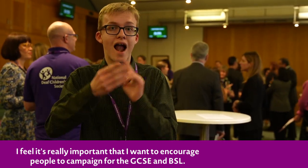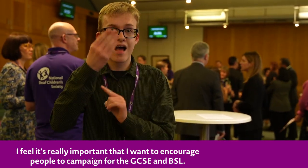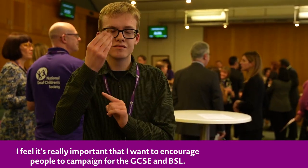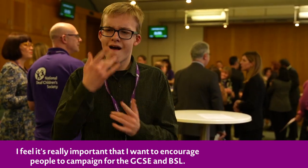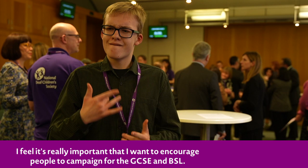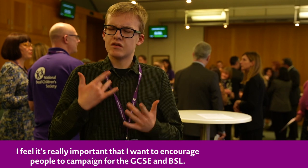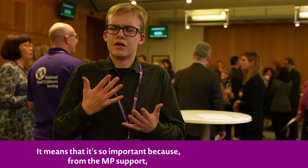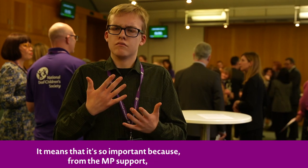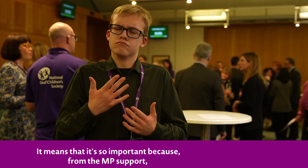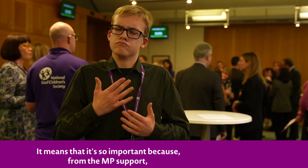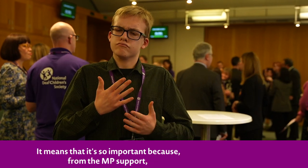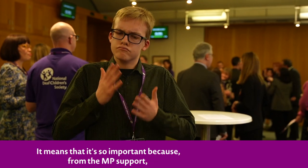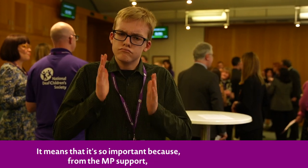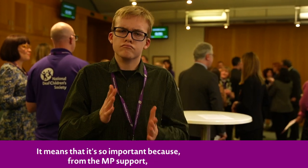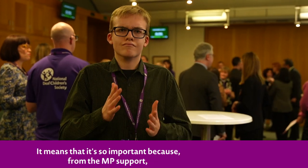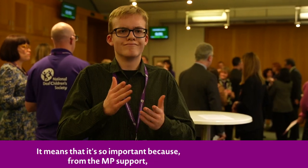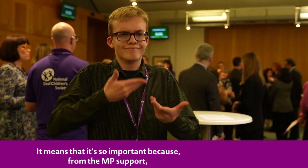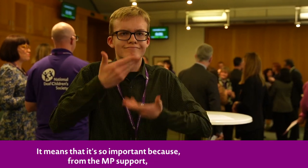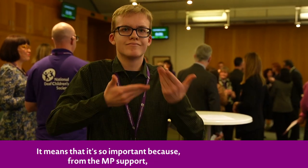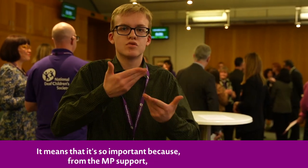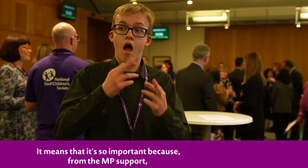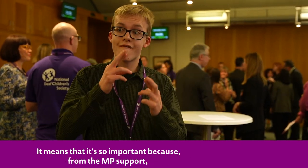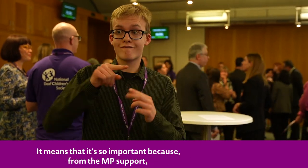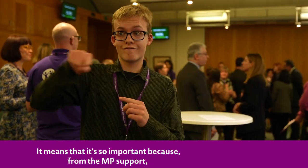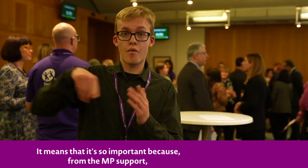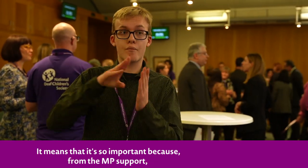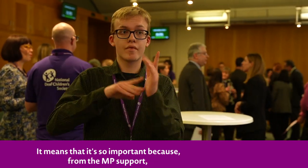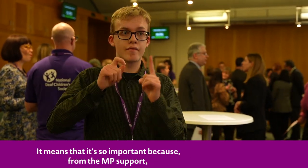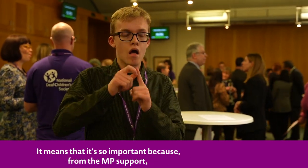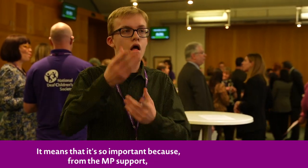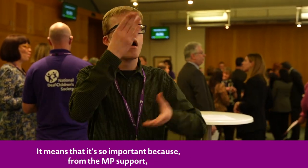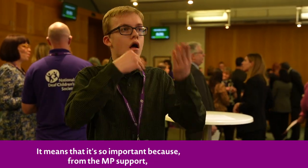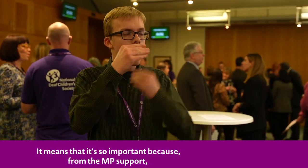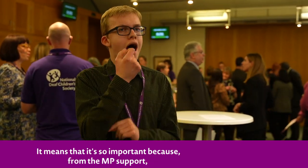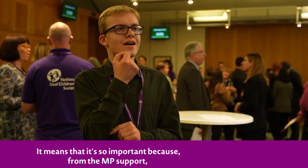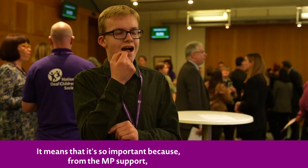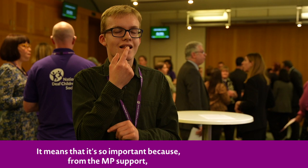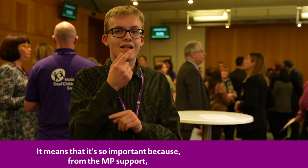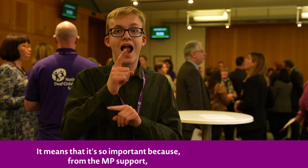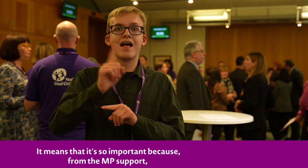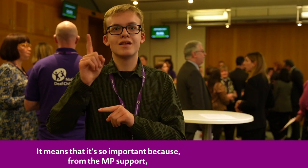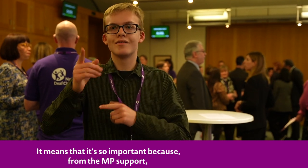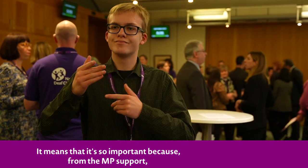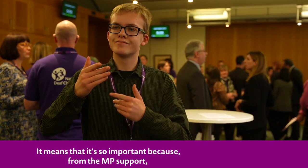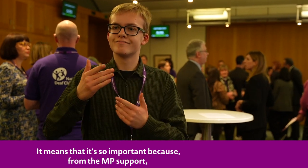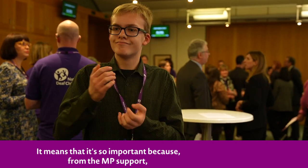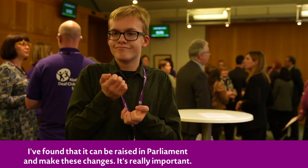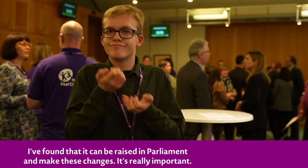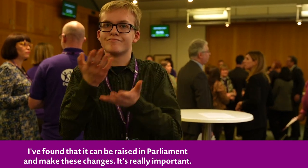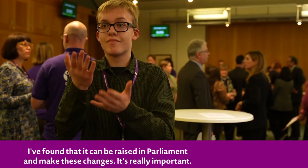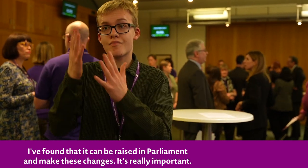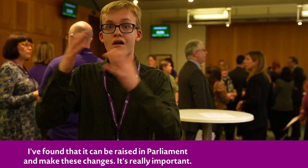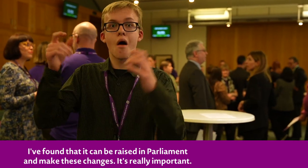in BSL. It means that it's so important because from the MP support,